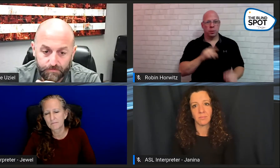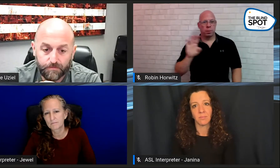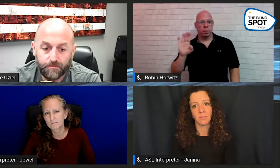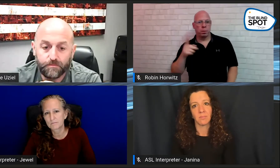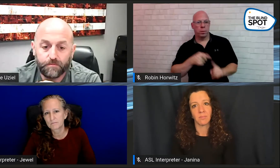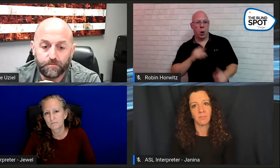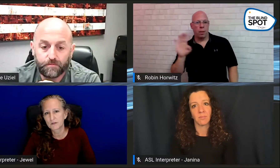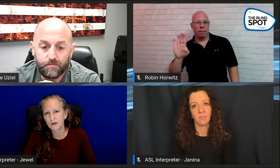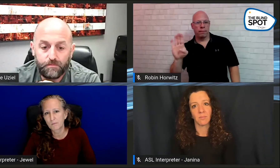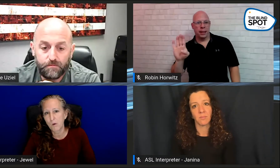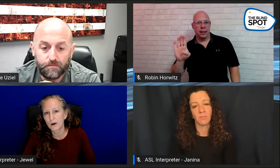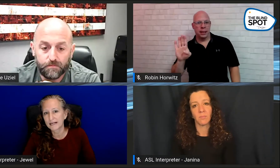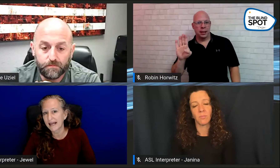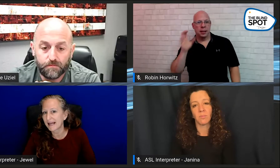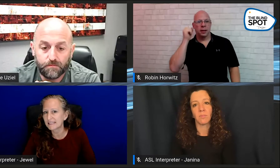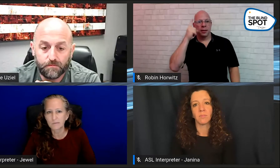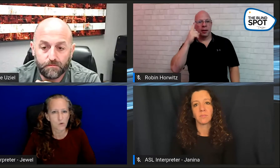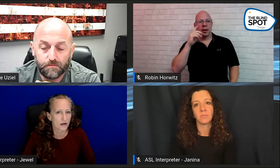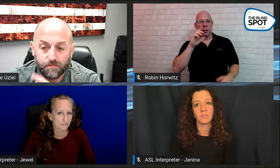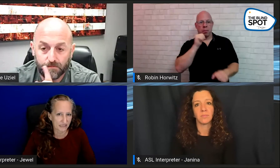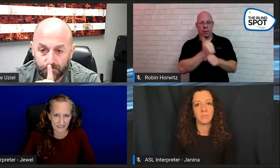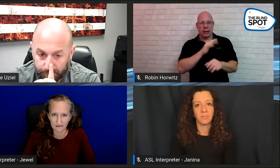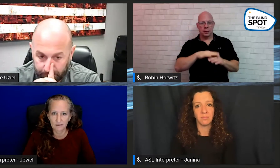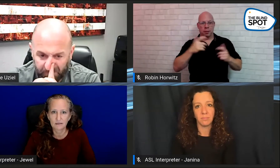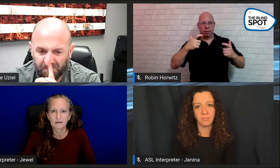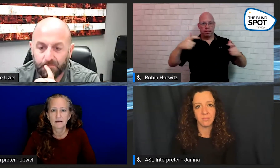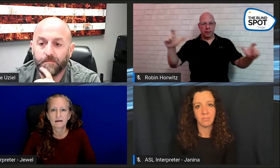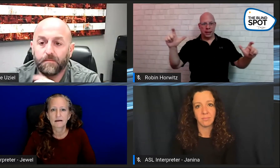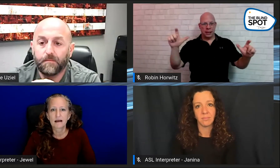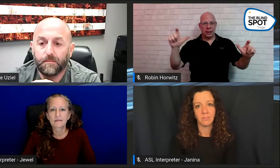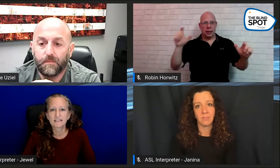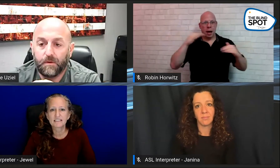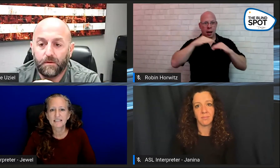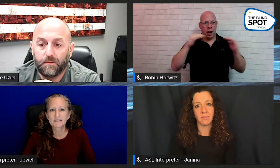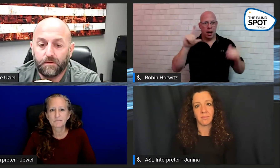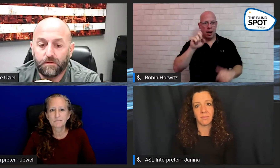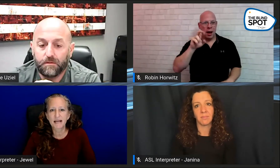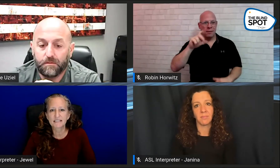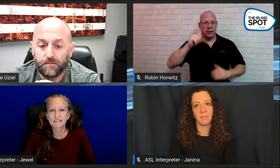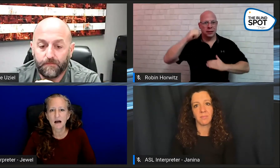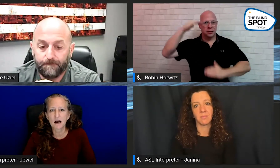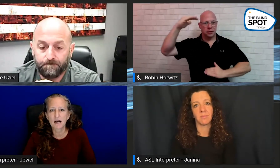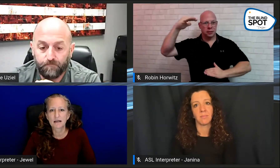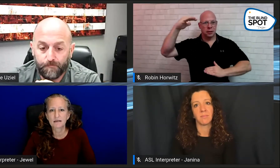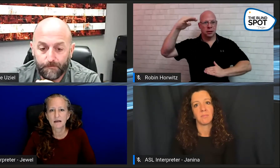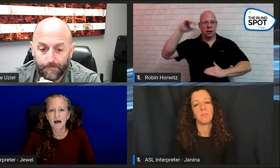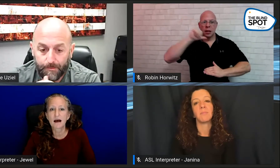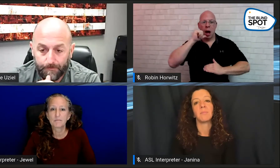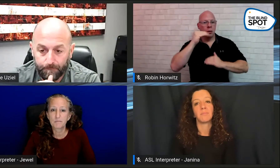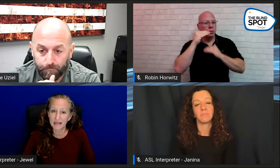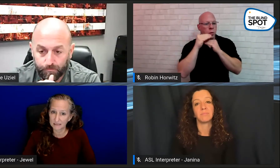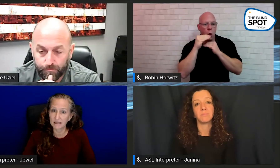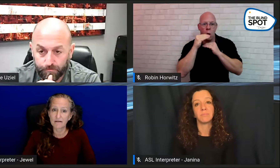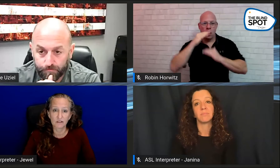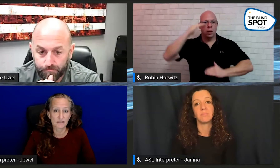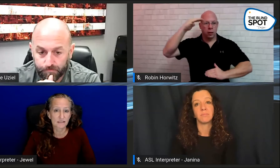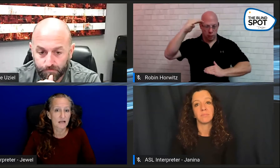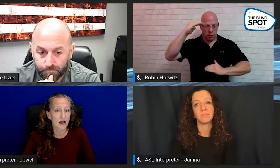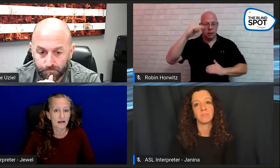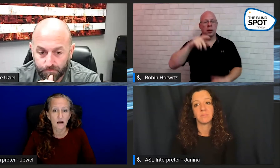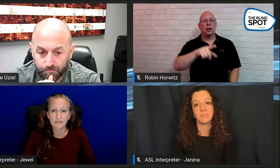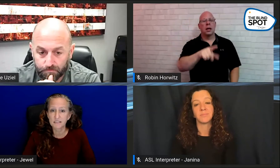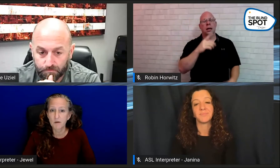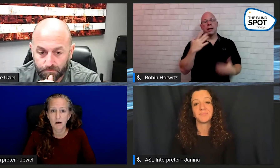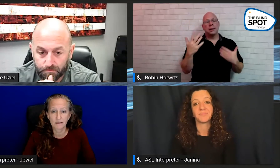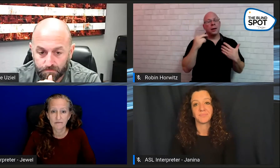from, point A to point B. And this is based on big levels,